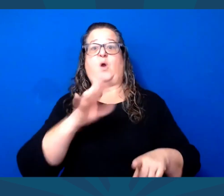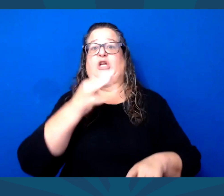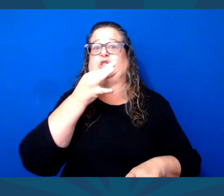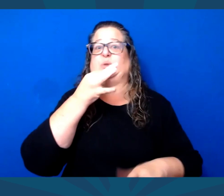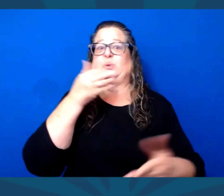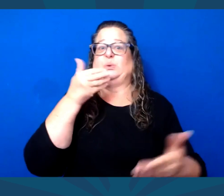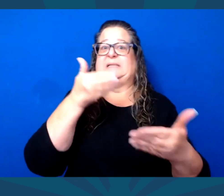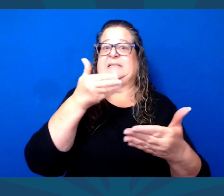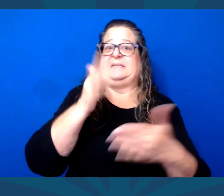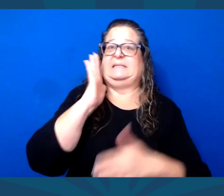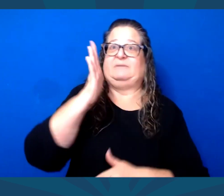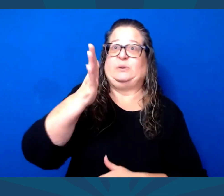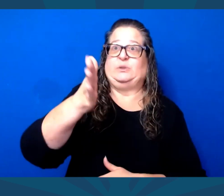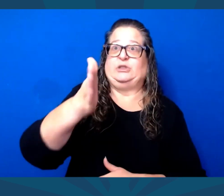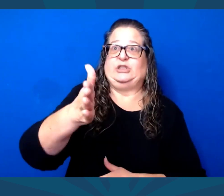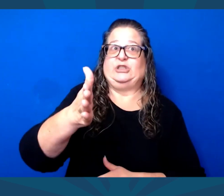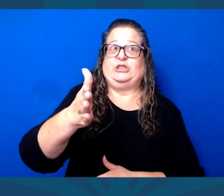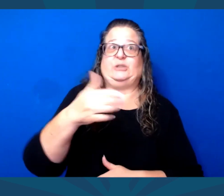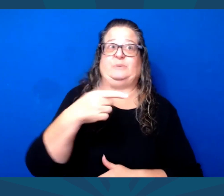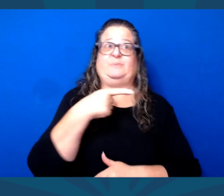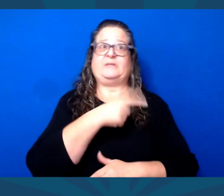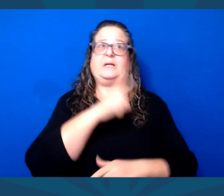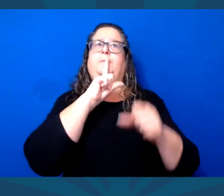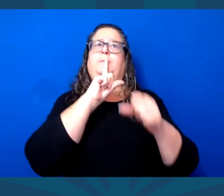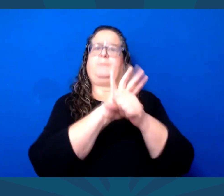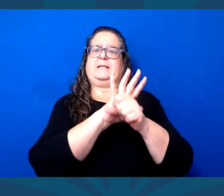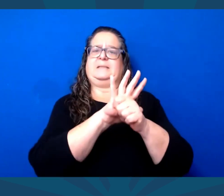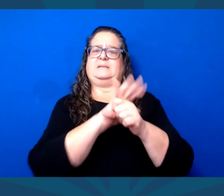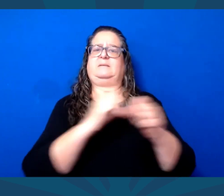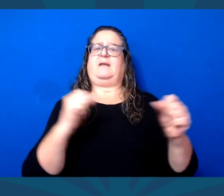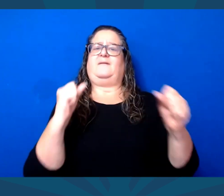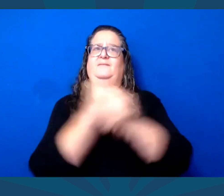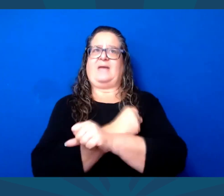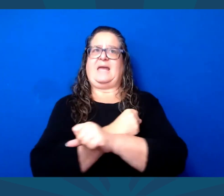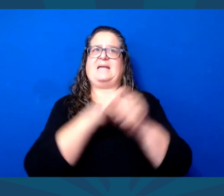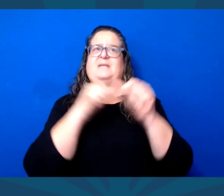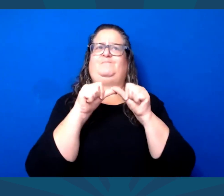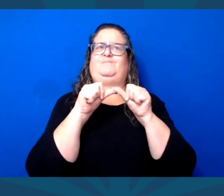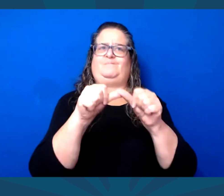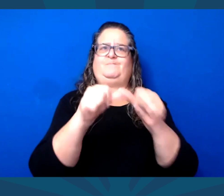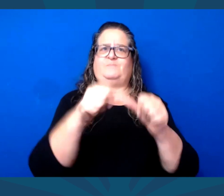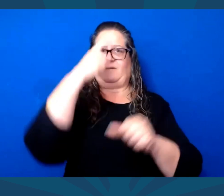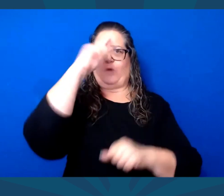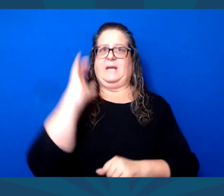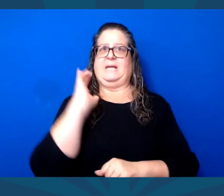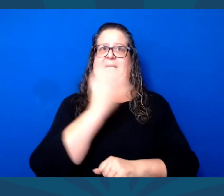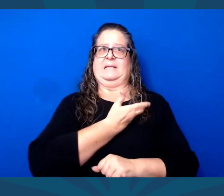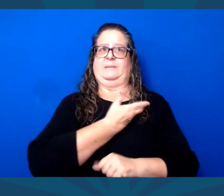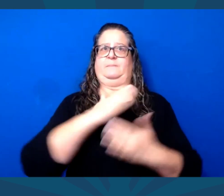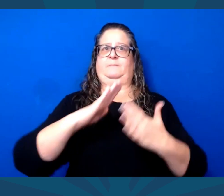to improve the quality of life for the people of District 13 and Arizona.